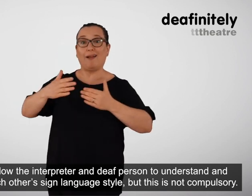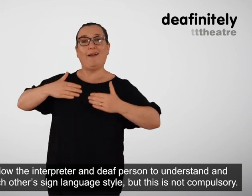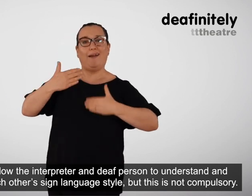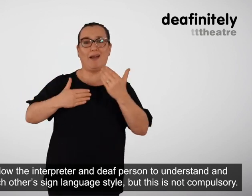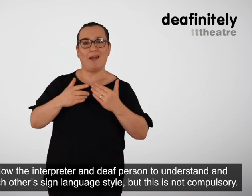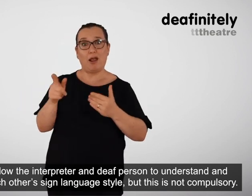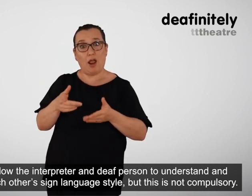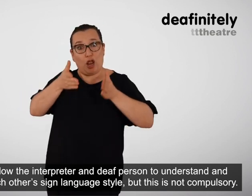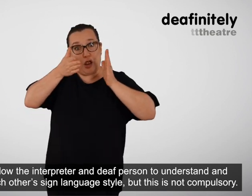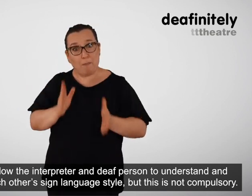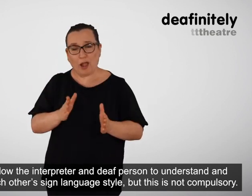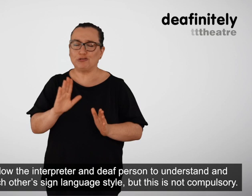compulsory.